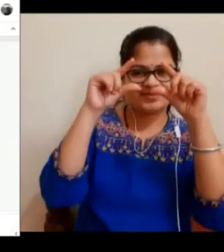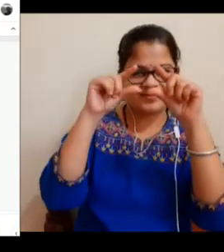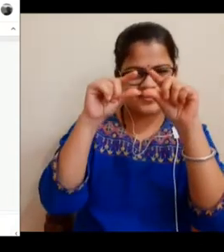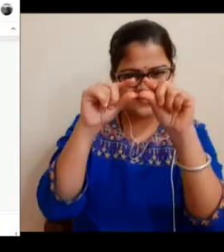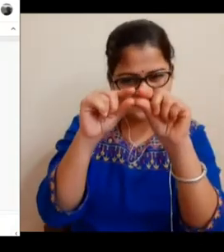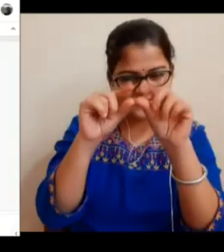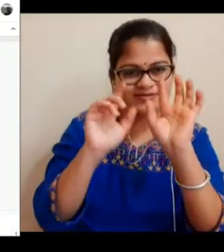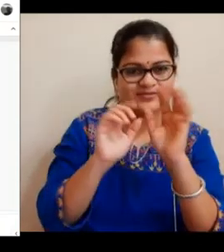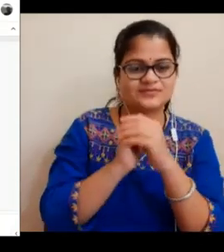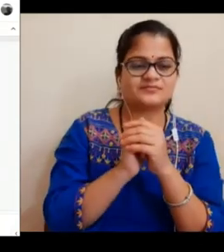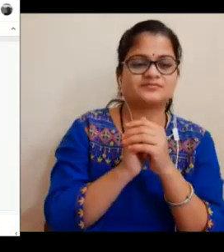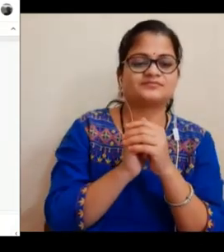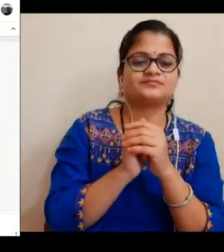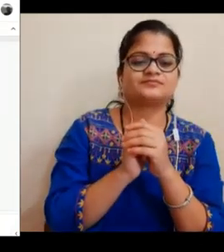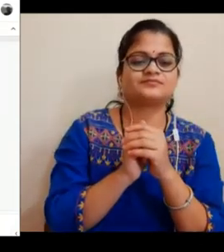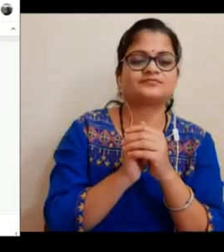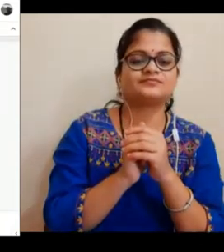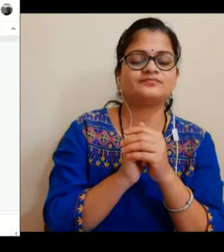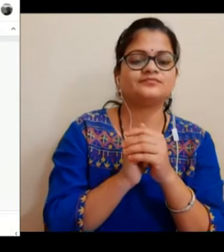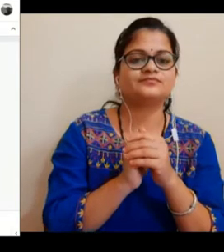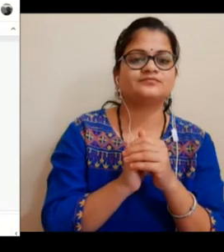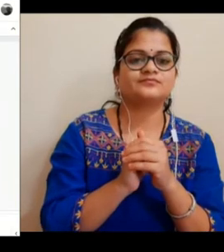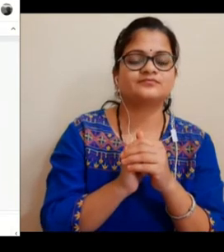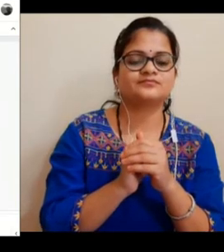this star a little smaller,